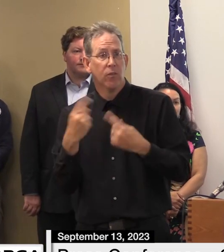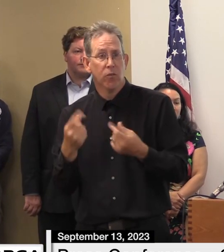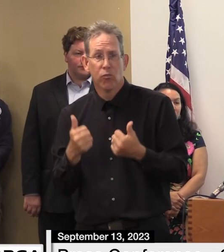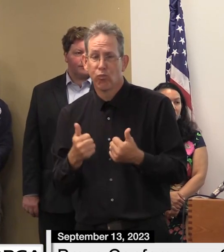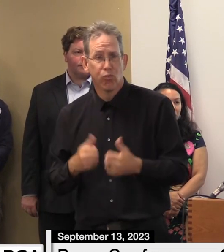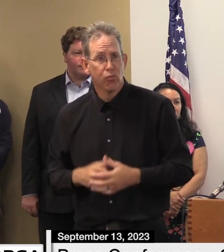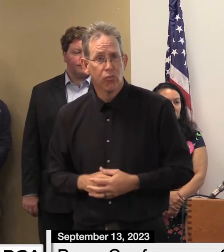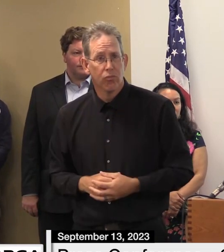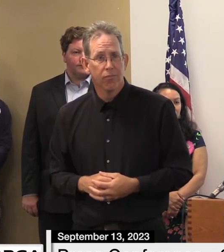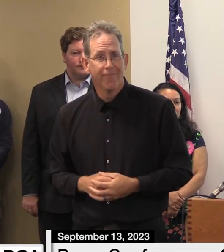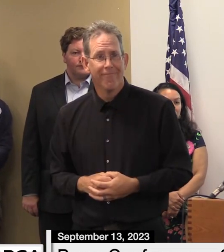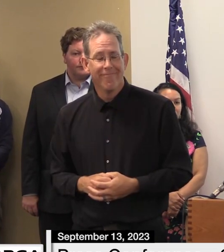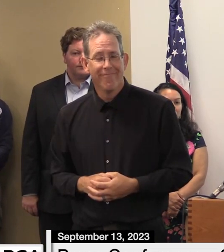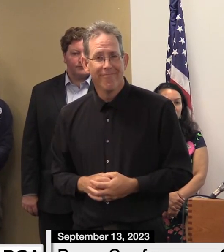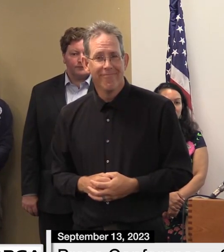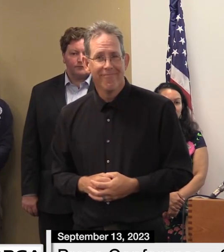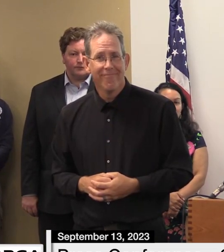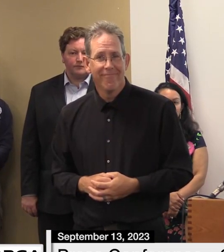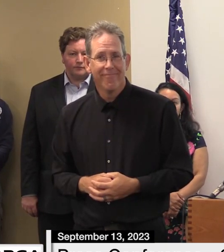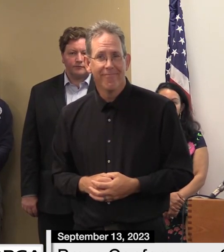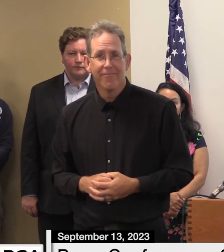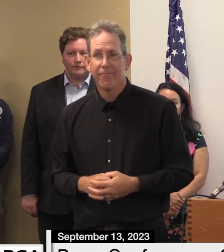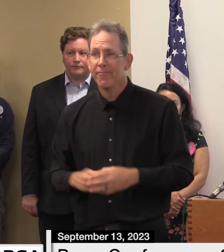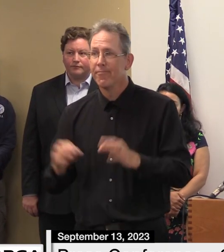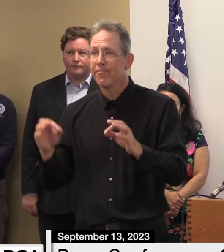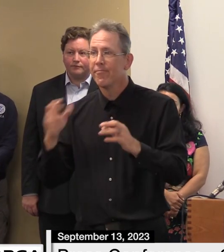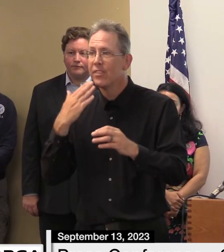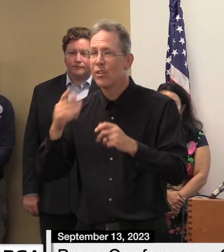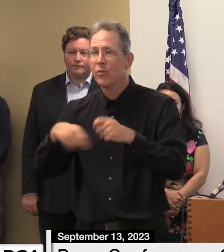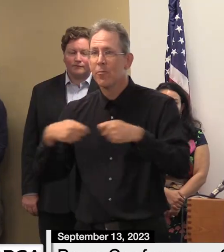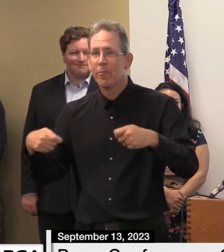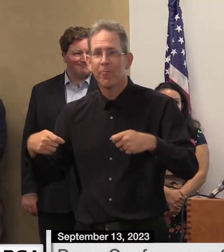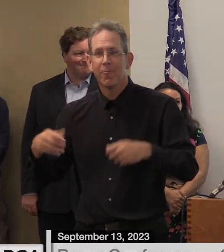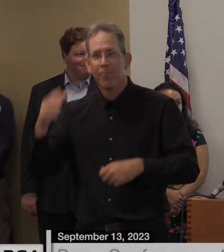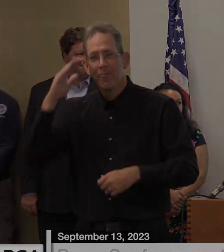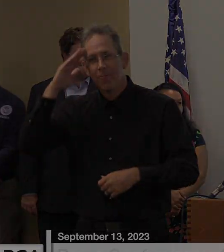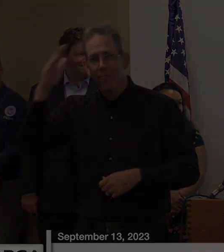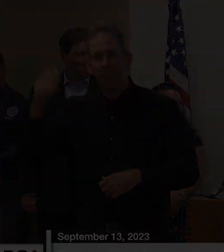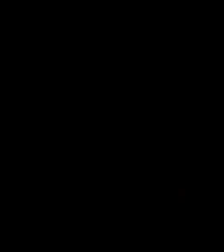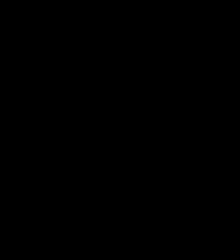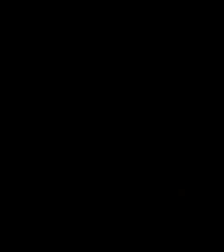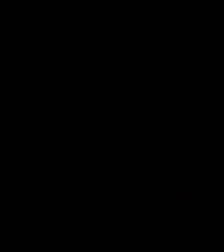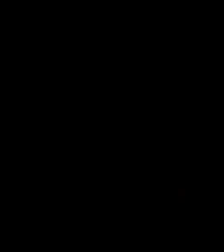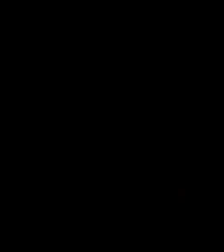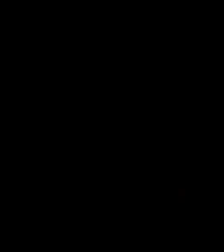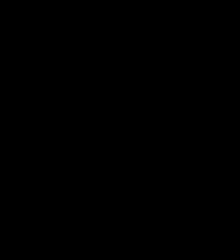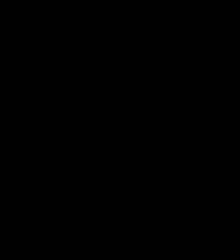Thank you all very much. Thank you all very much.